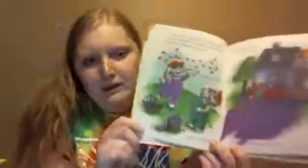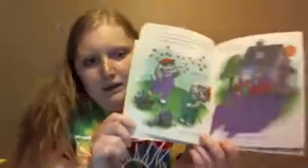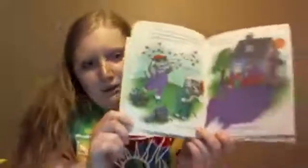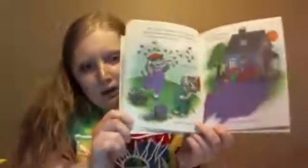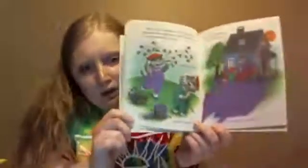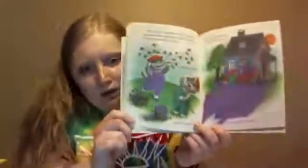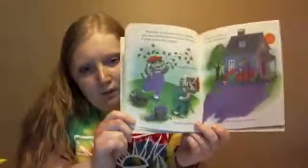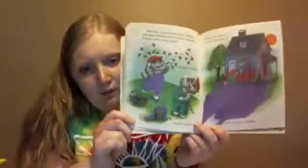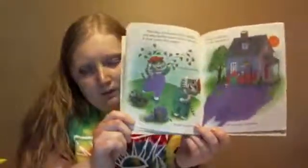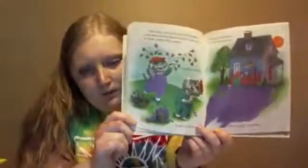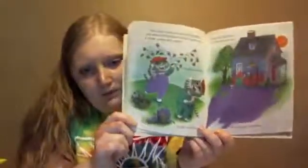Oh no.